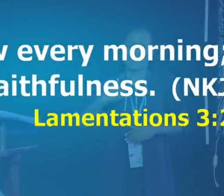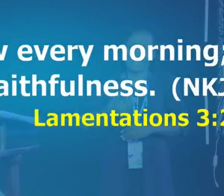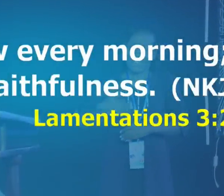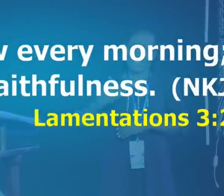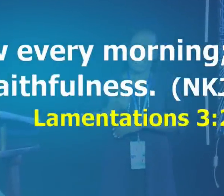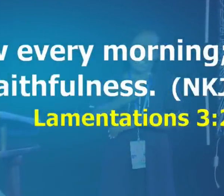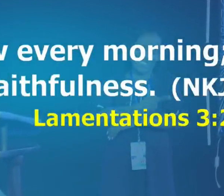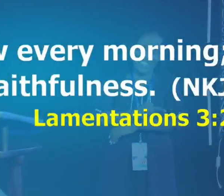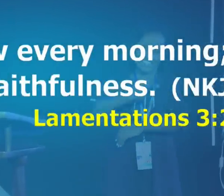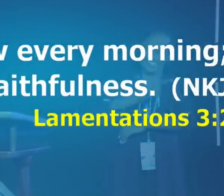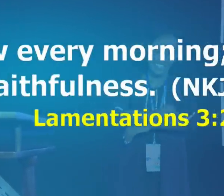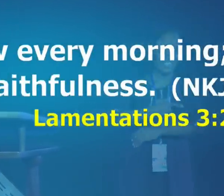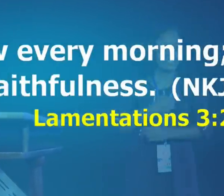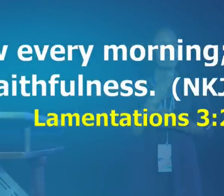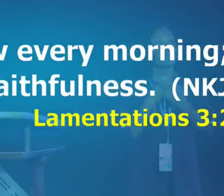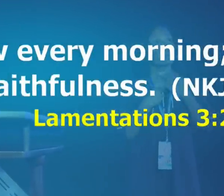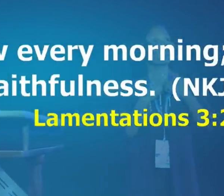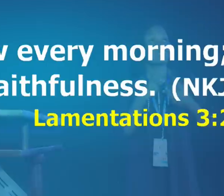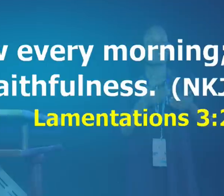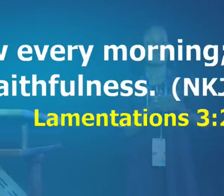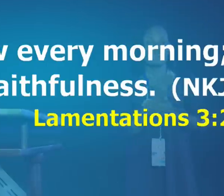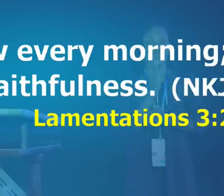lunaku. Every day.